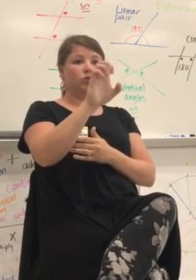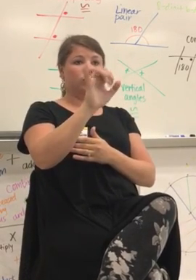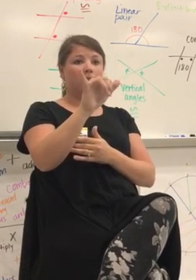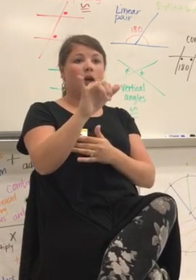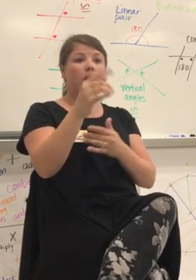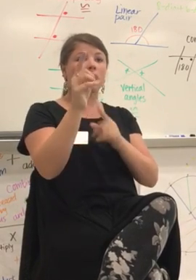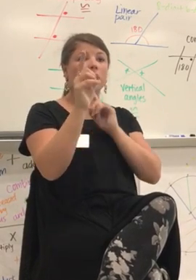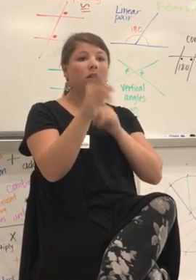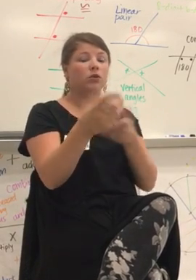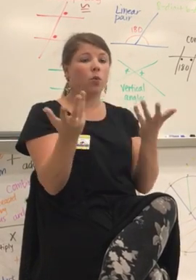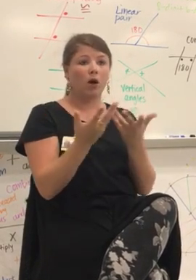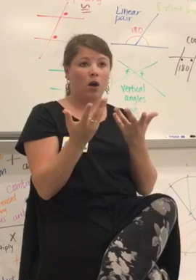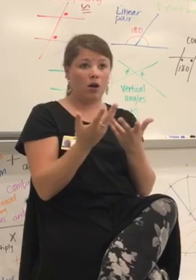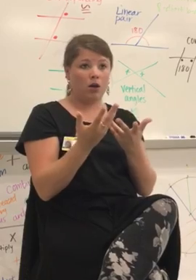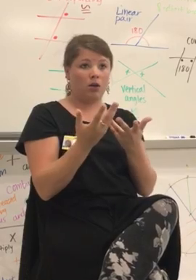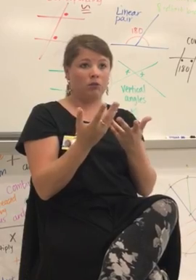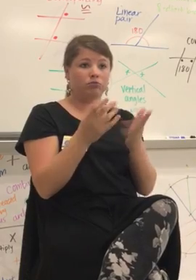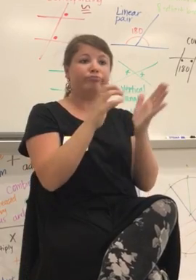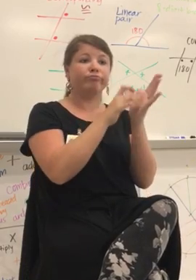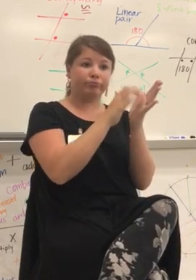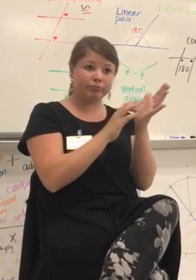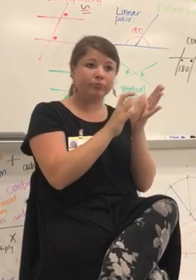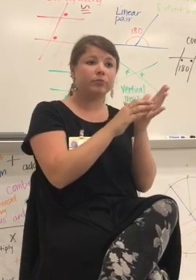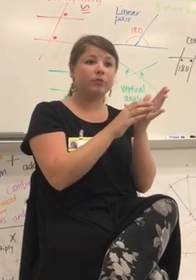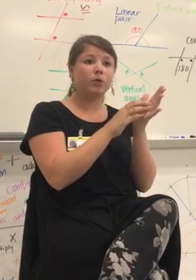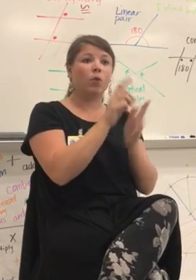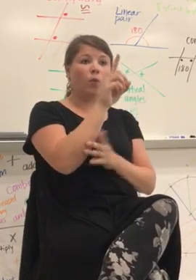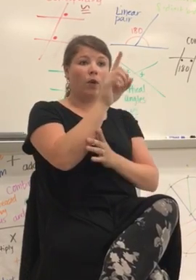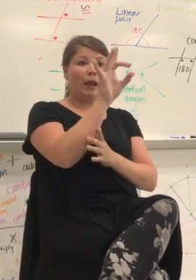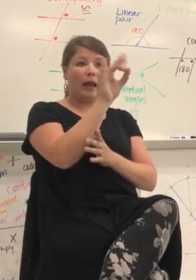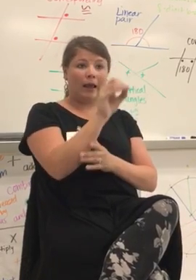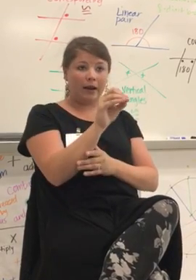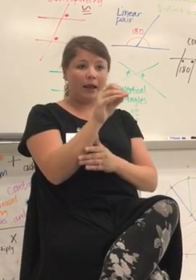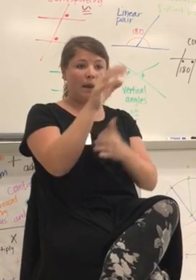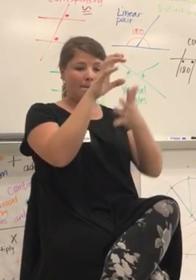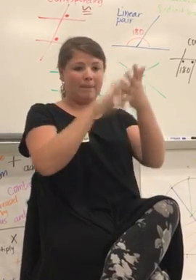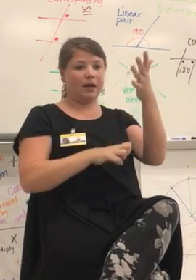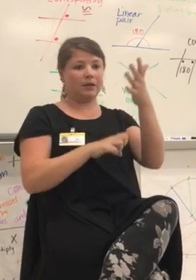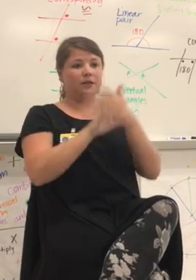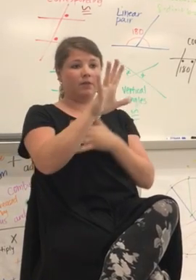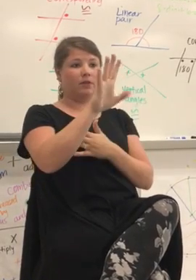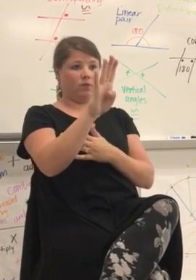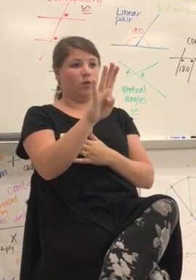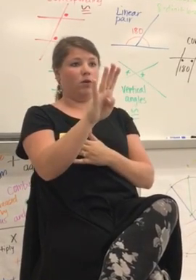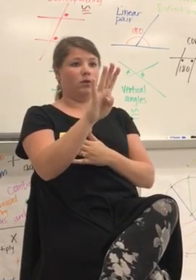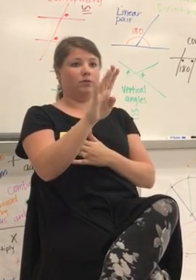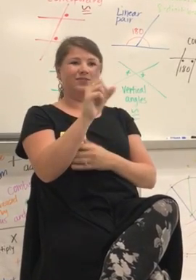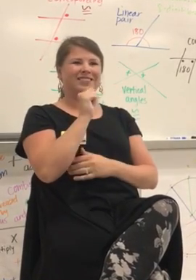Put it in your calculator. 180 minus 54. I don't know. It's not a good answer when you got a calculator in front